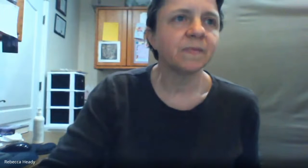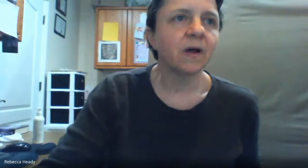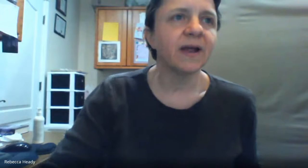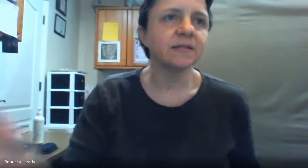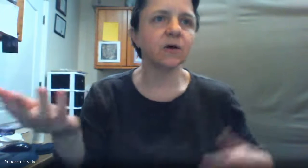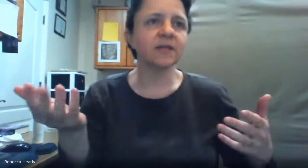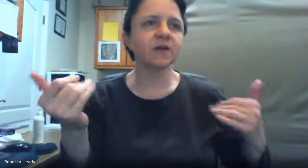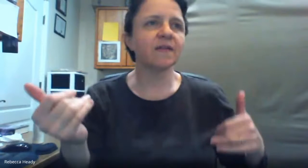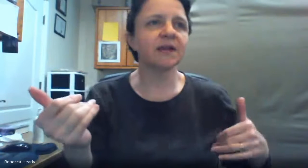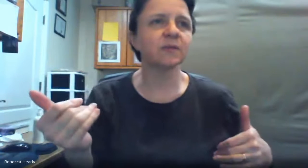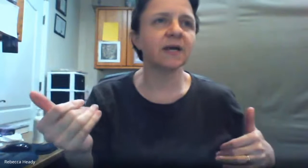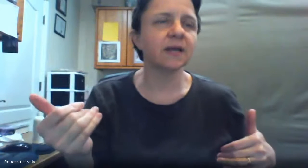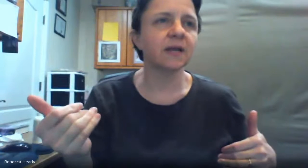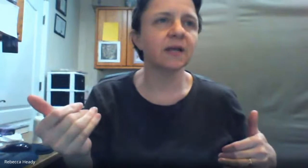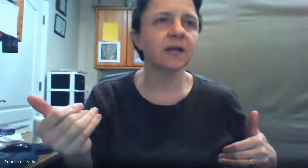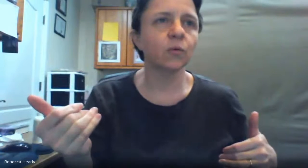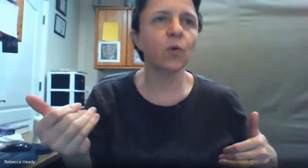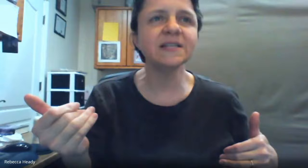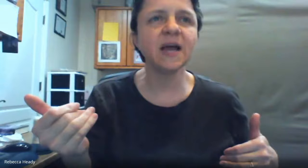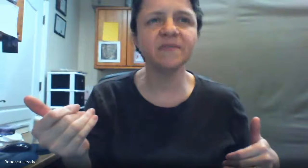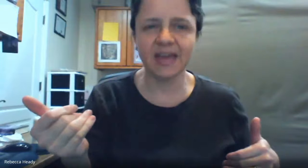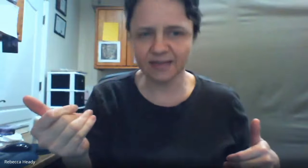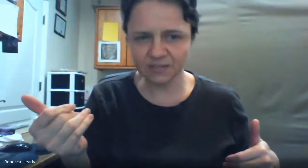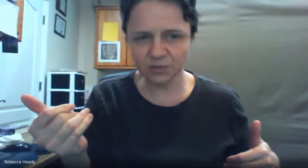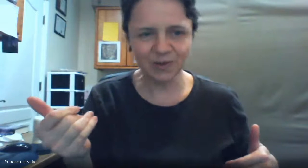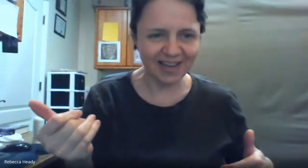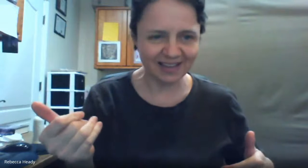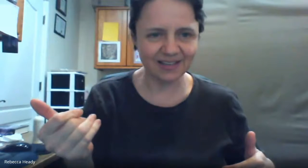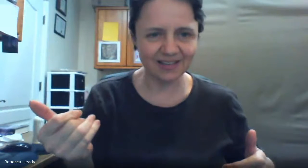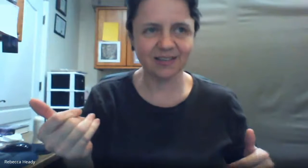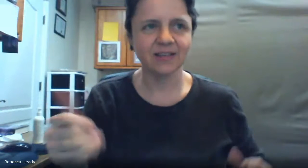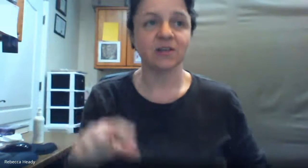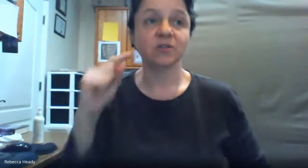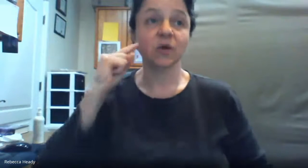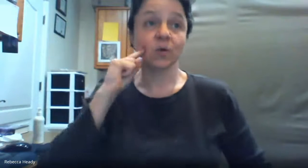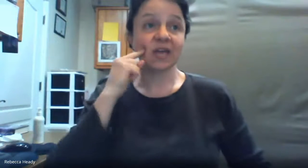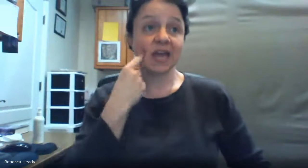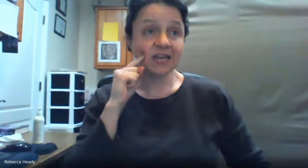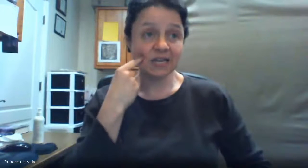All right, so let's go down to the next one. What type of candy do you like? So